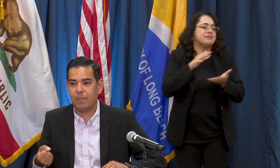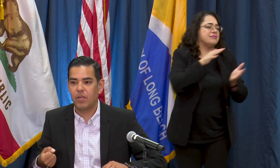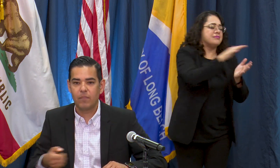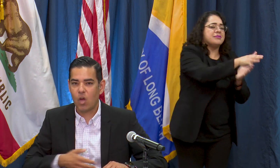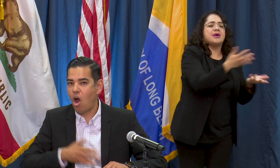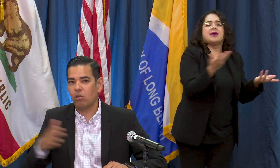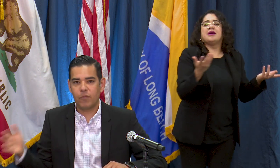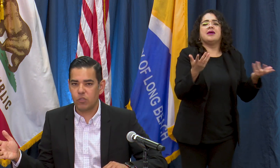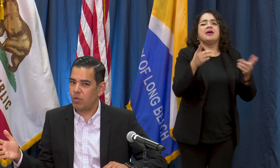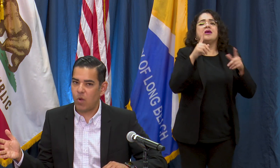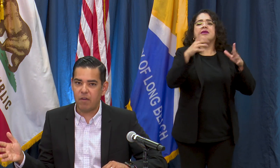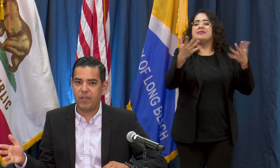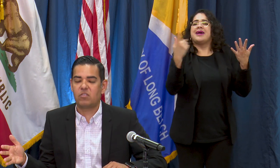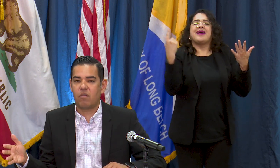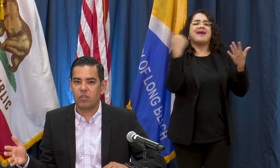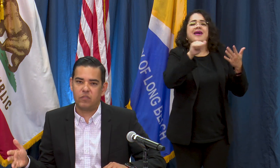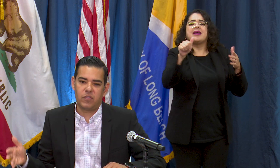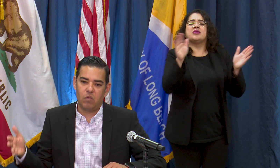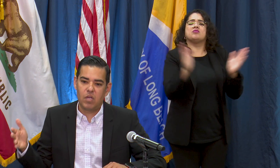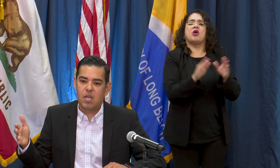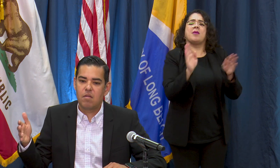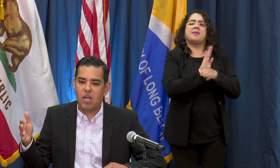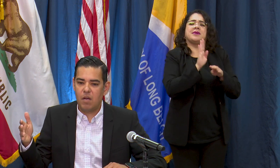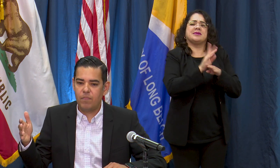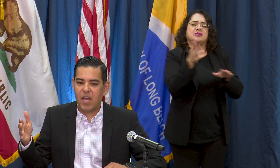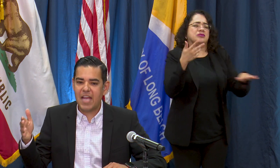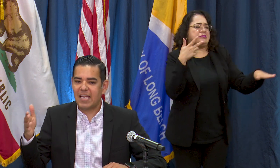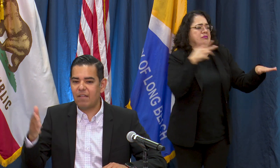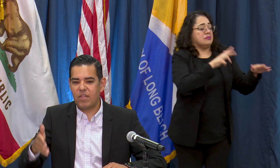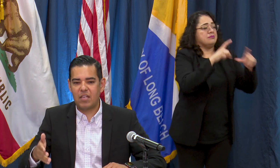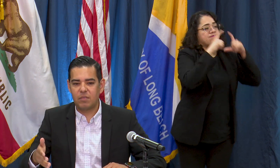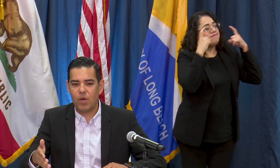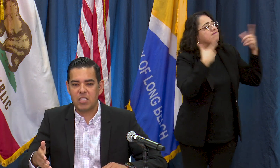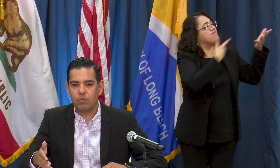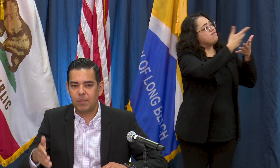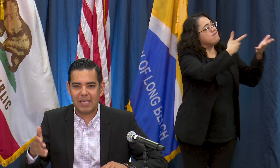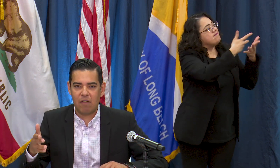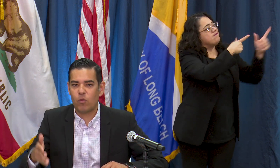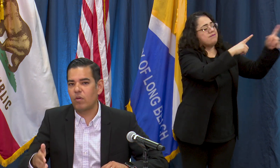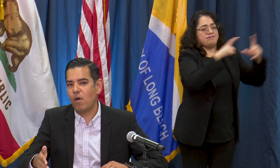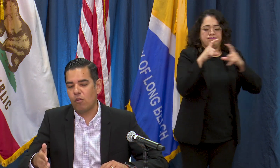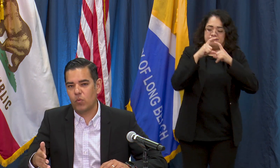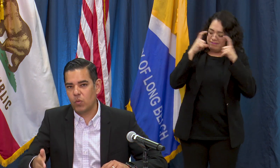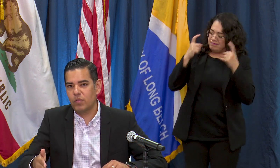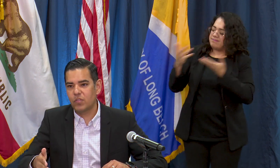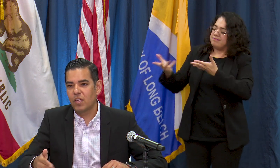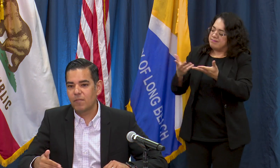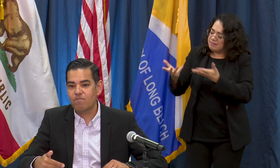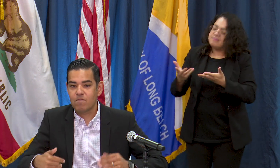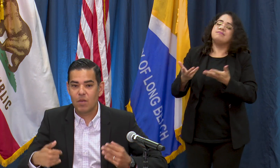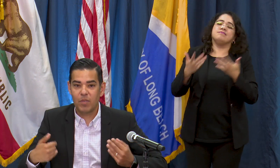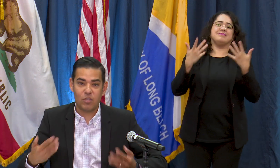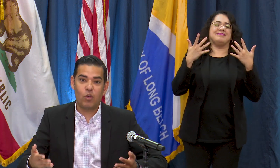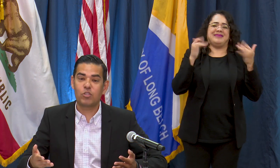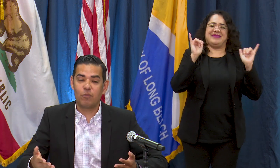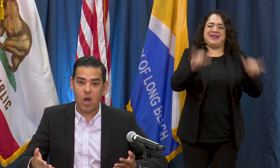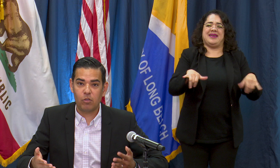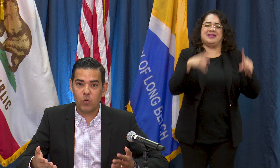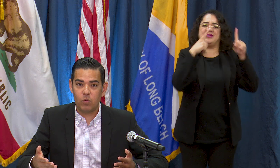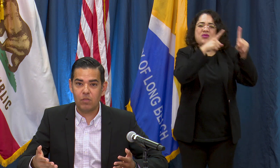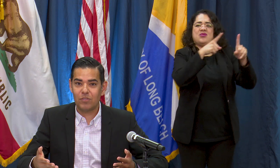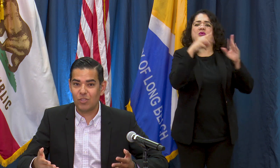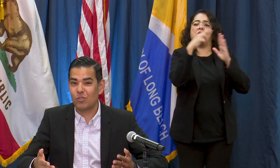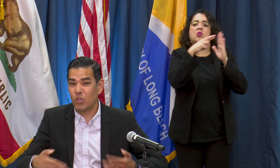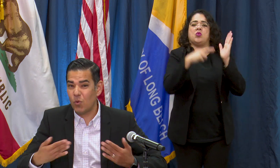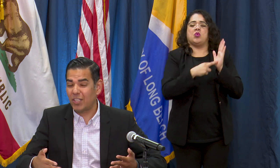curbside pickup, all of those require face coverings. And so I get that it's impossible to make everyone follow the rules, but to those that are